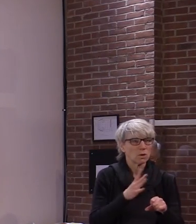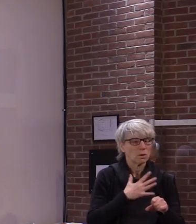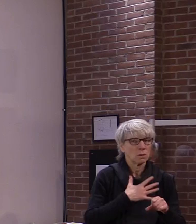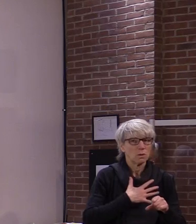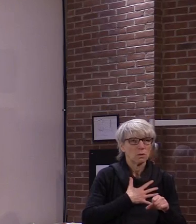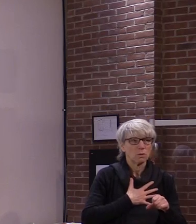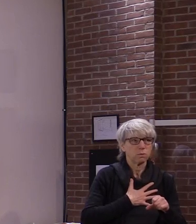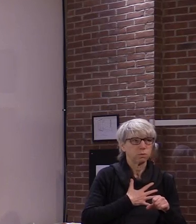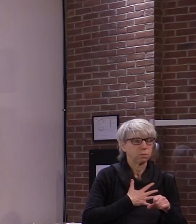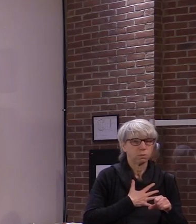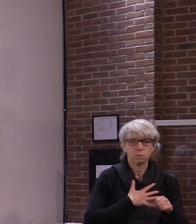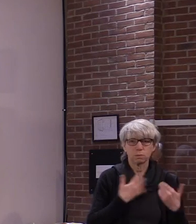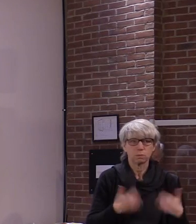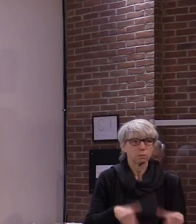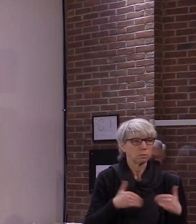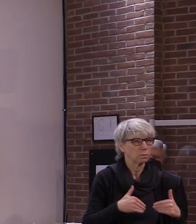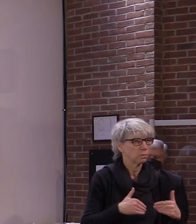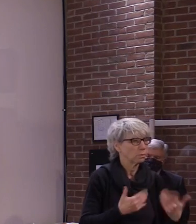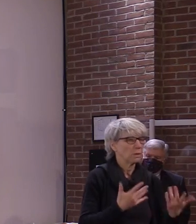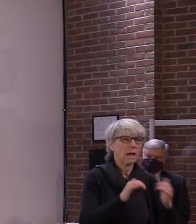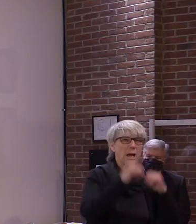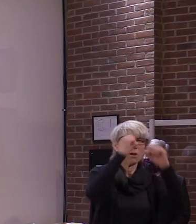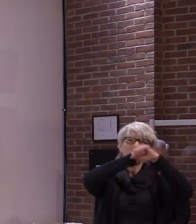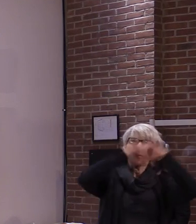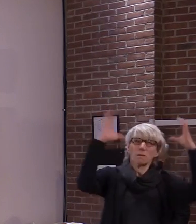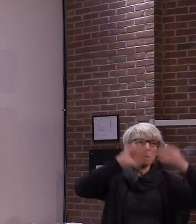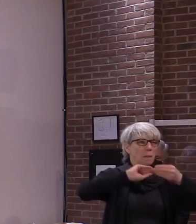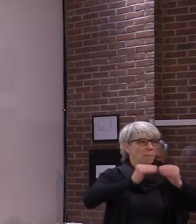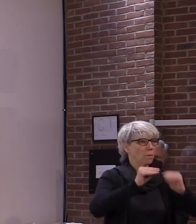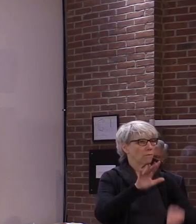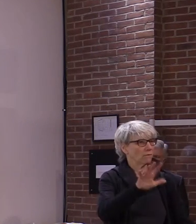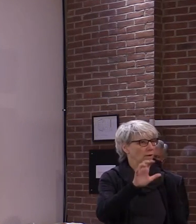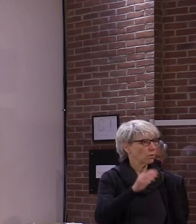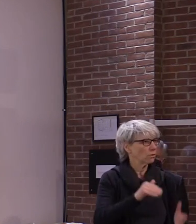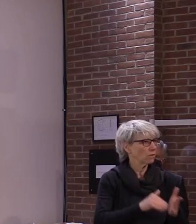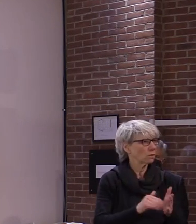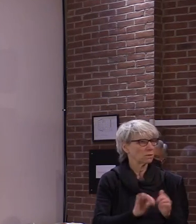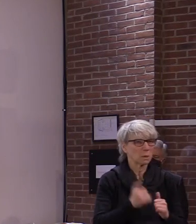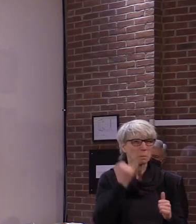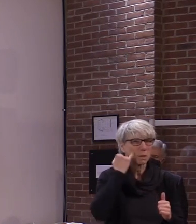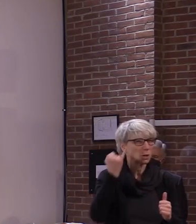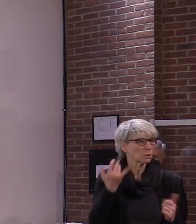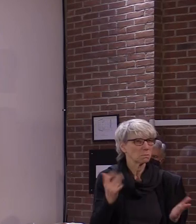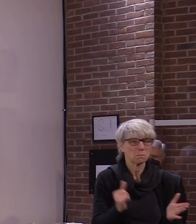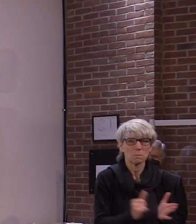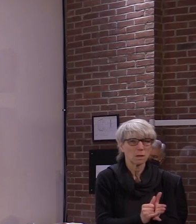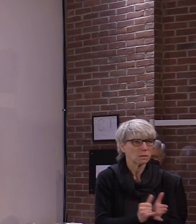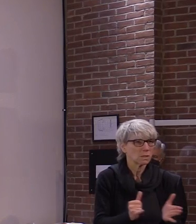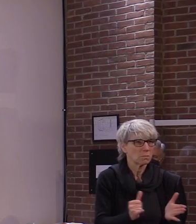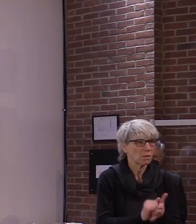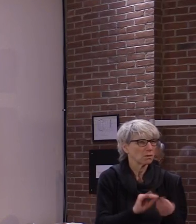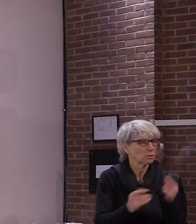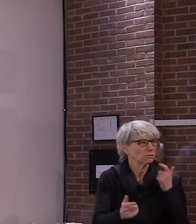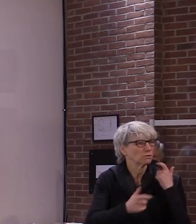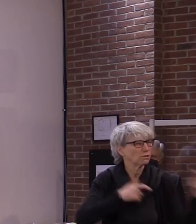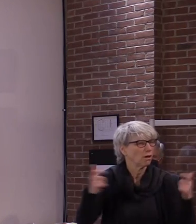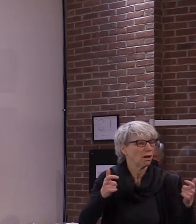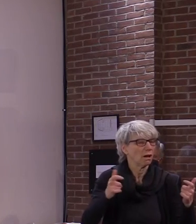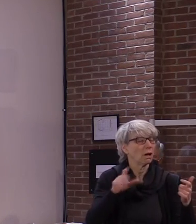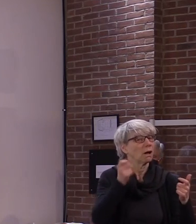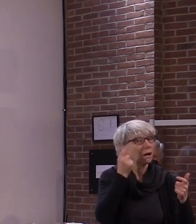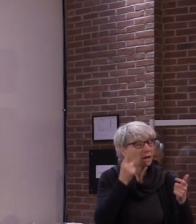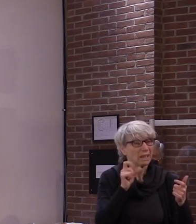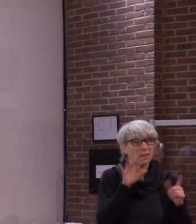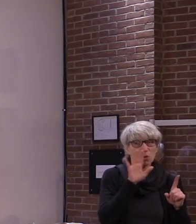to envision the scale of this loss. But not if you are one of the loved ones of the 2 Vermonters we lost this week or